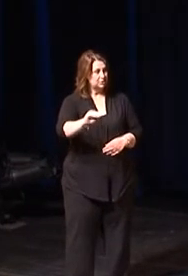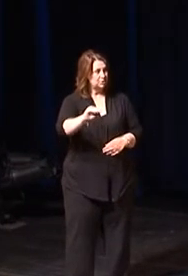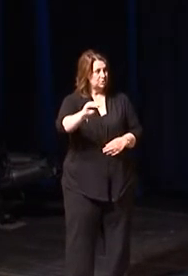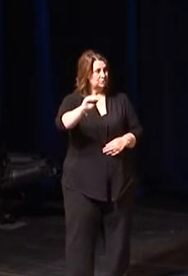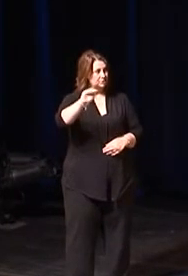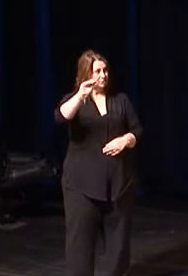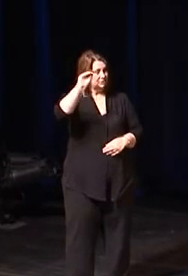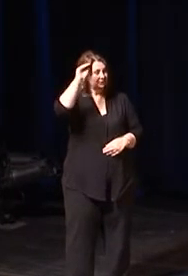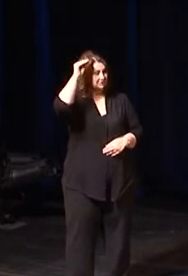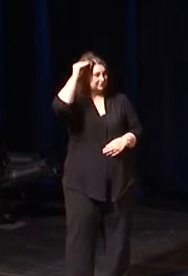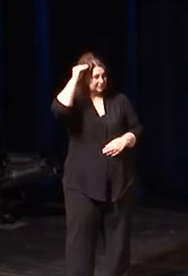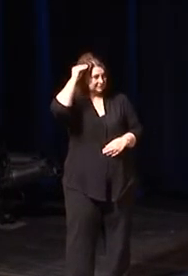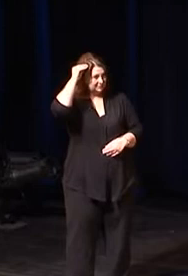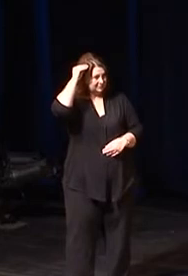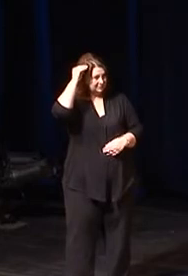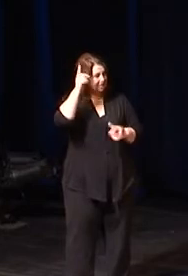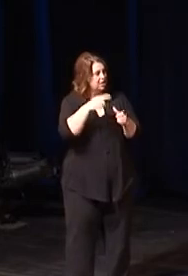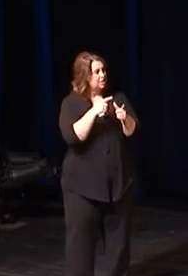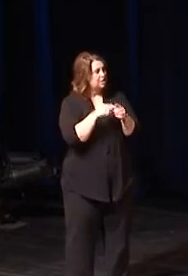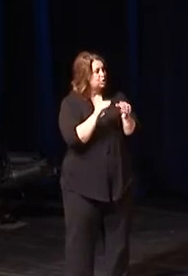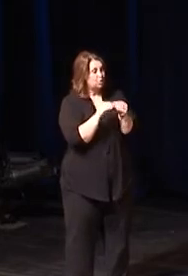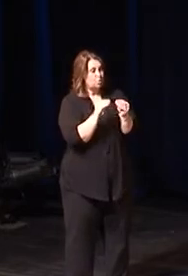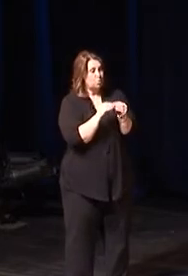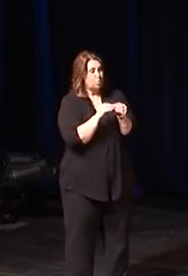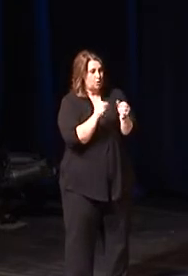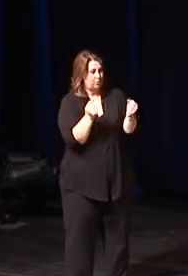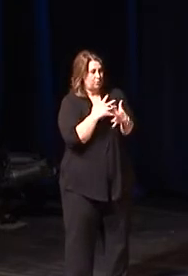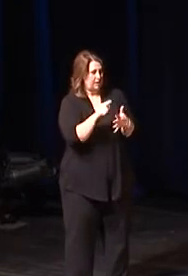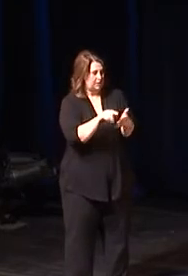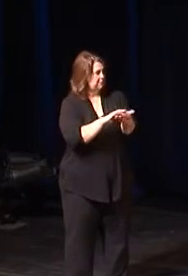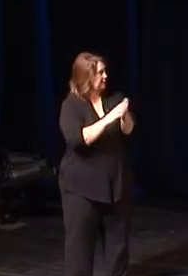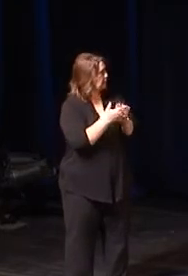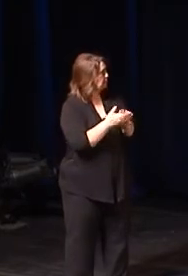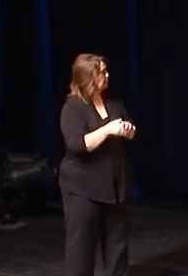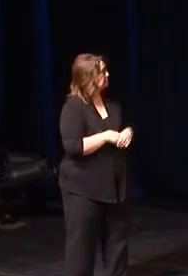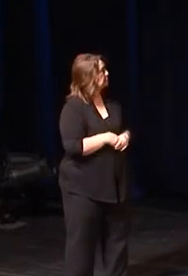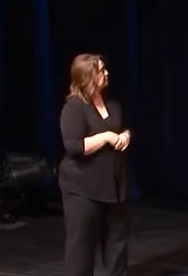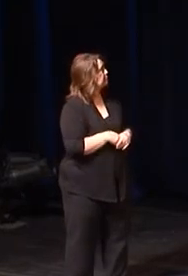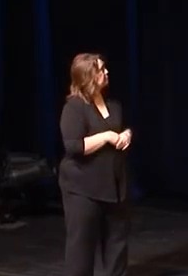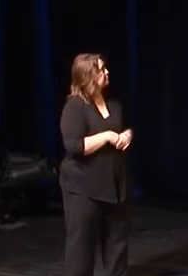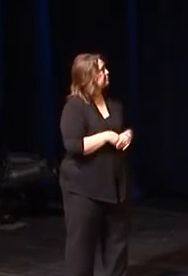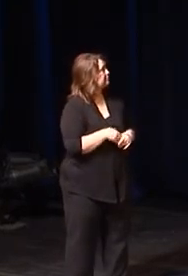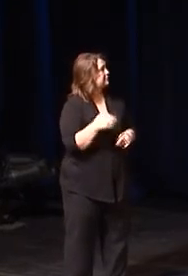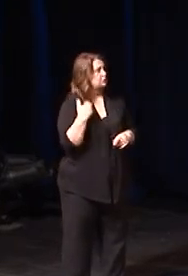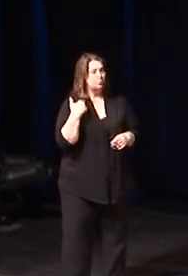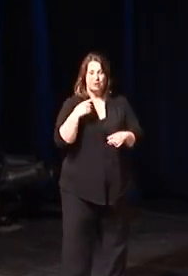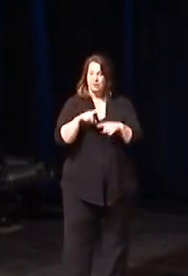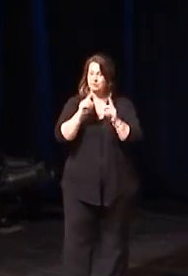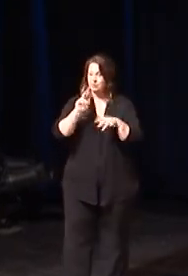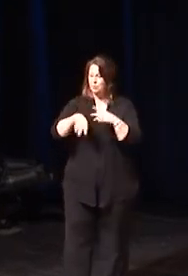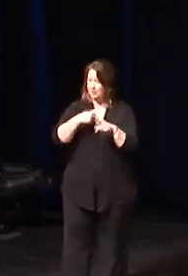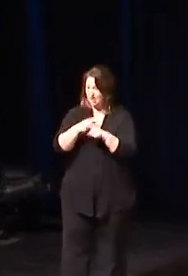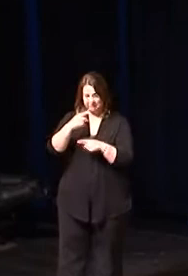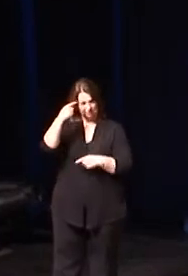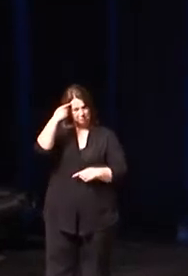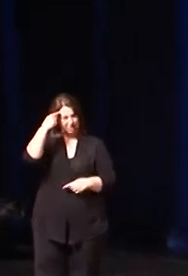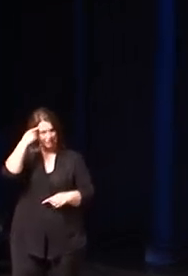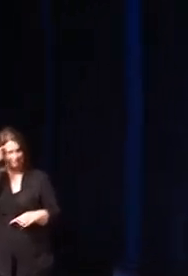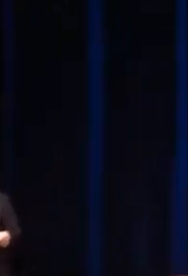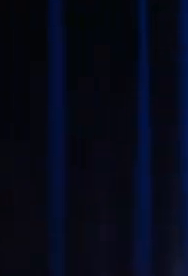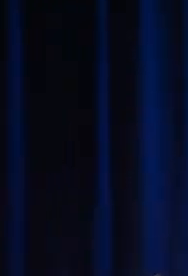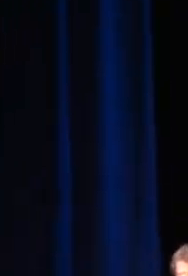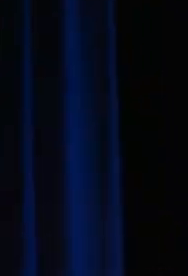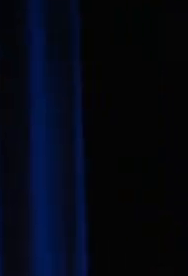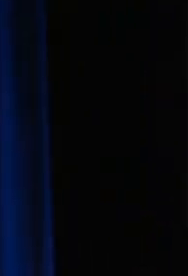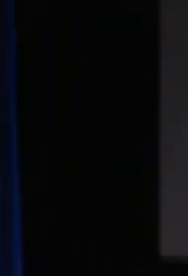closer and closer and closer to my head, the more scary the hat got. You know, we've got different kinds of minds. We've got to, help